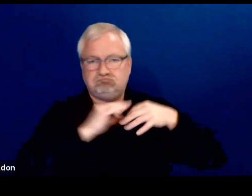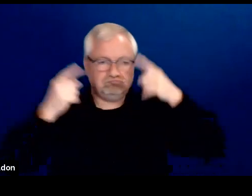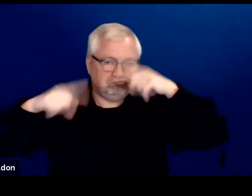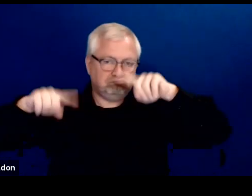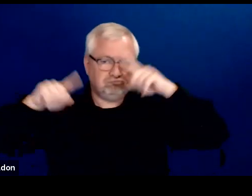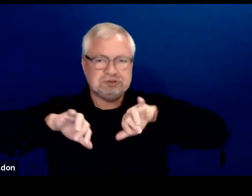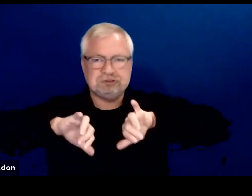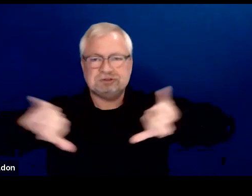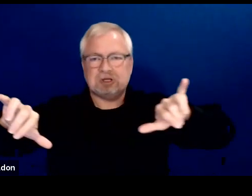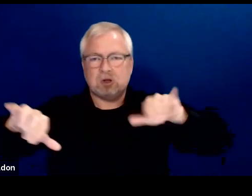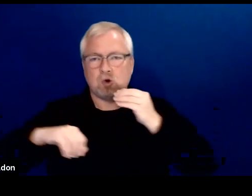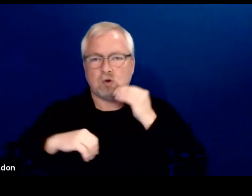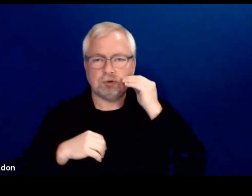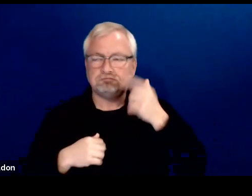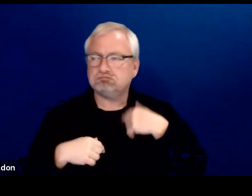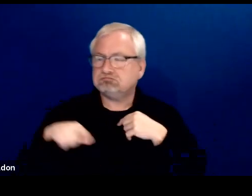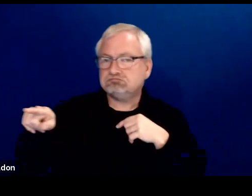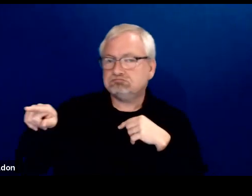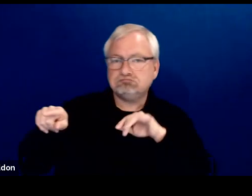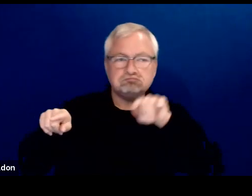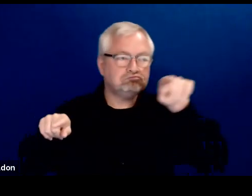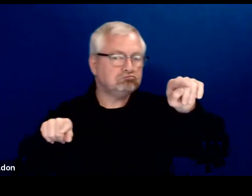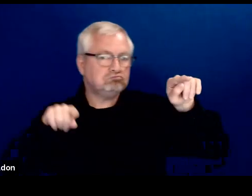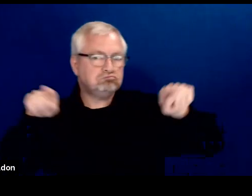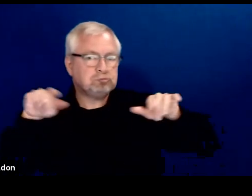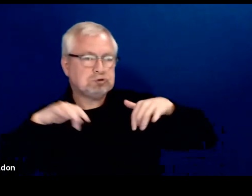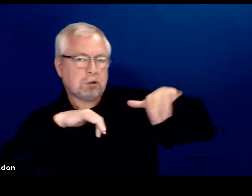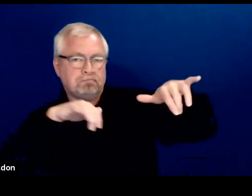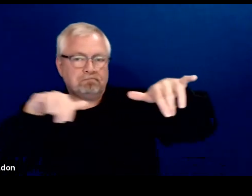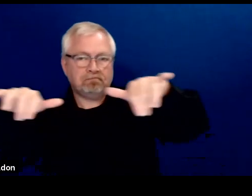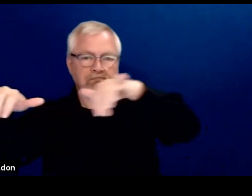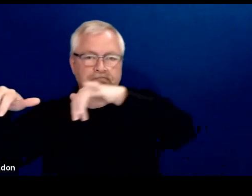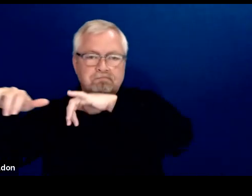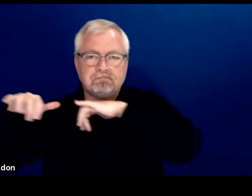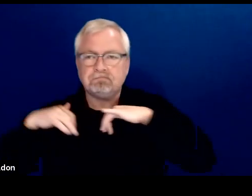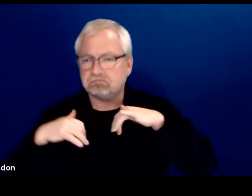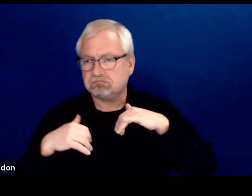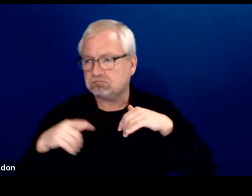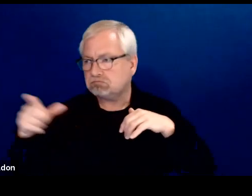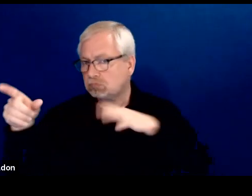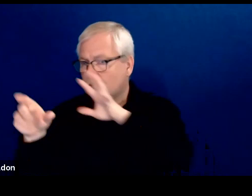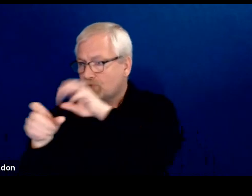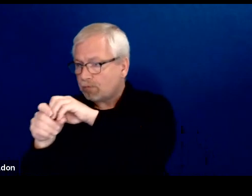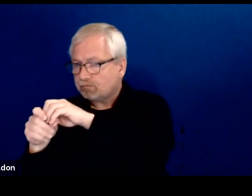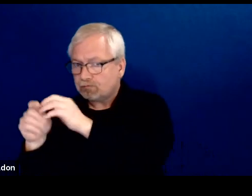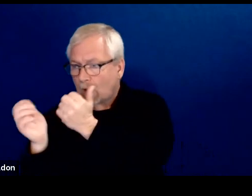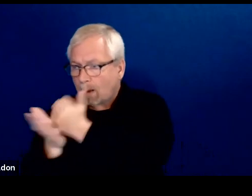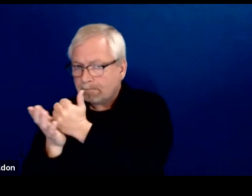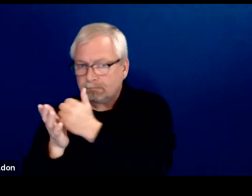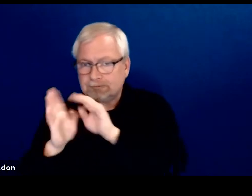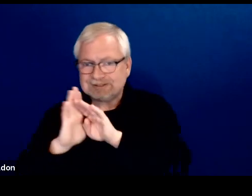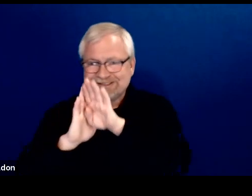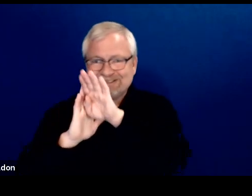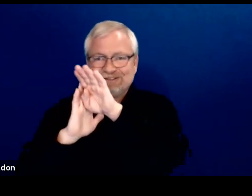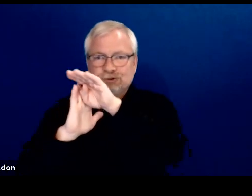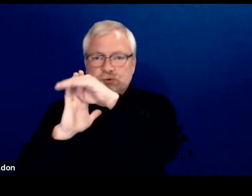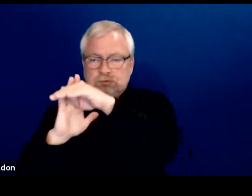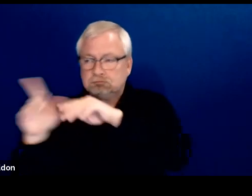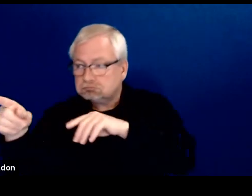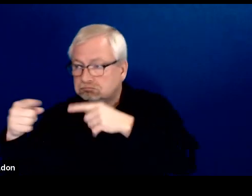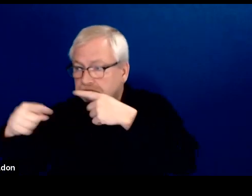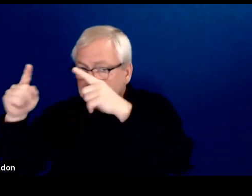are early on in the curve, seeing things that were working for them that were making a difference. Looking